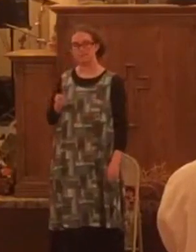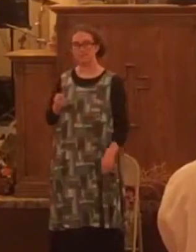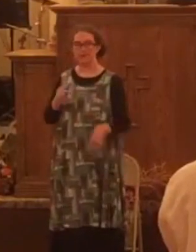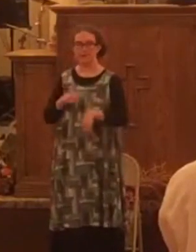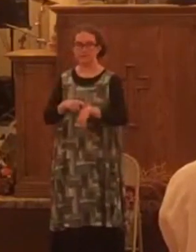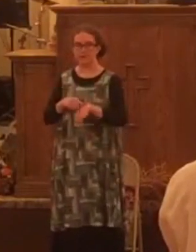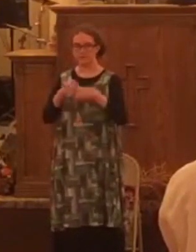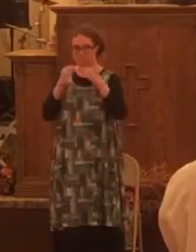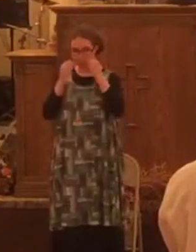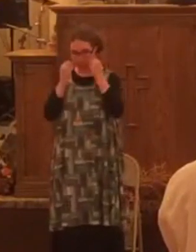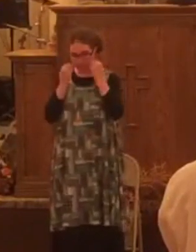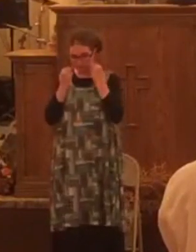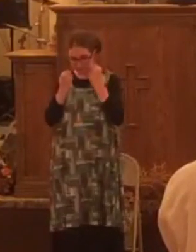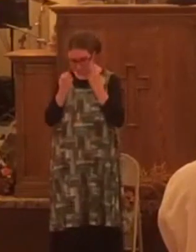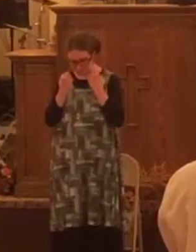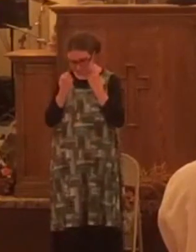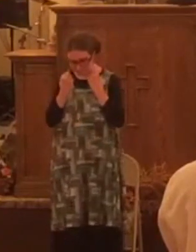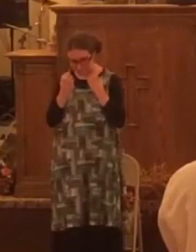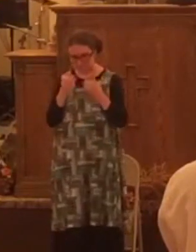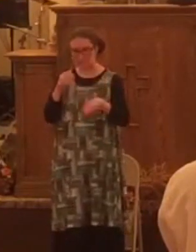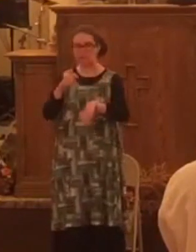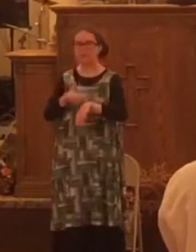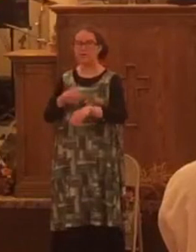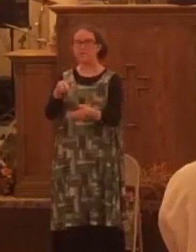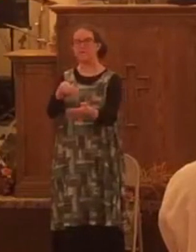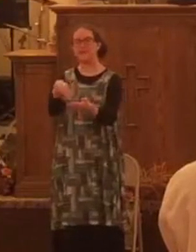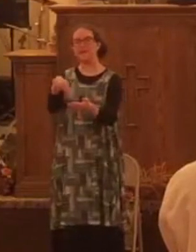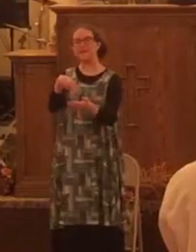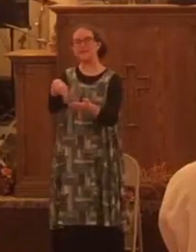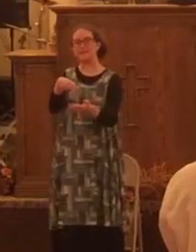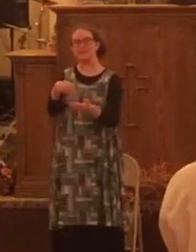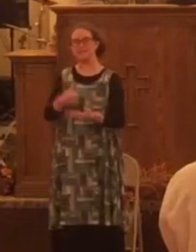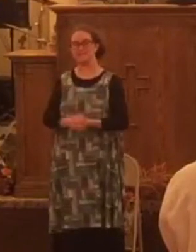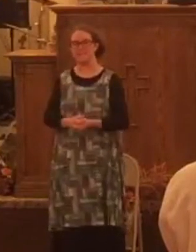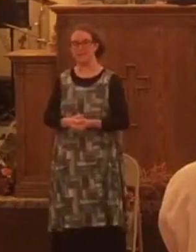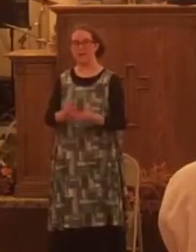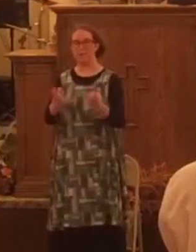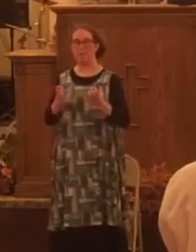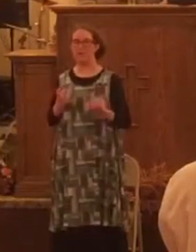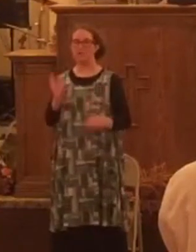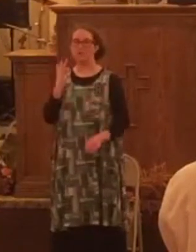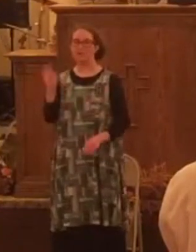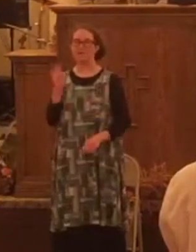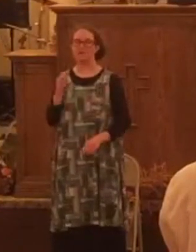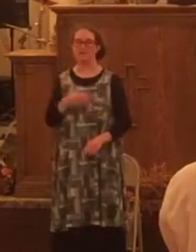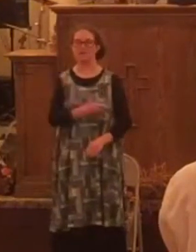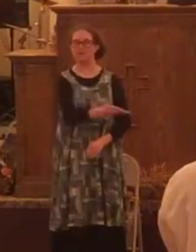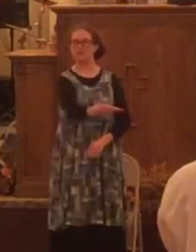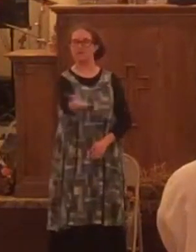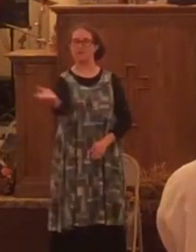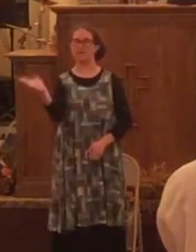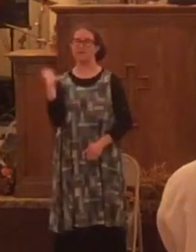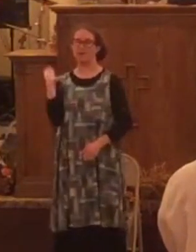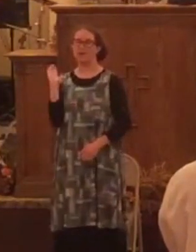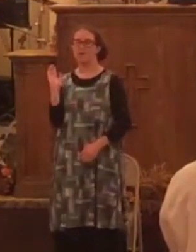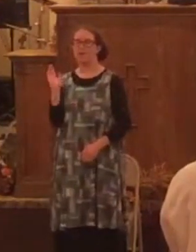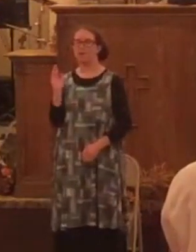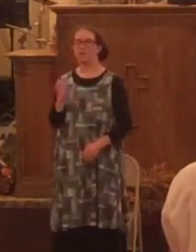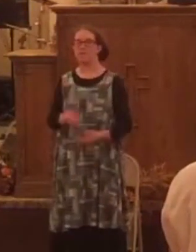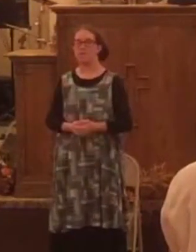a time to mourn and a time to dance. Right. I want to preach to us, amen, upon